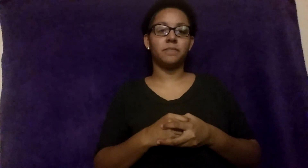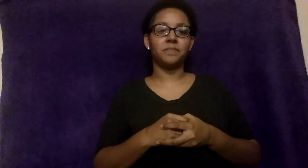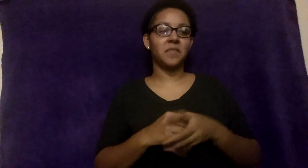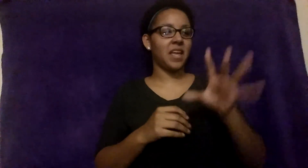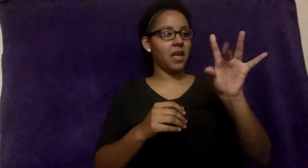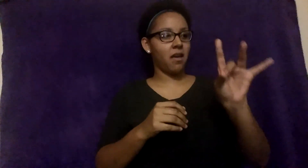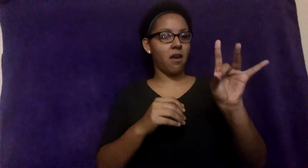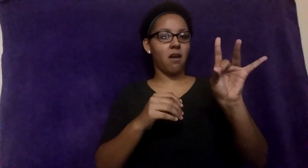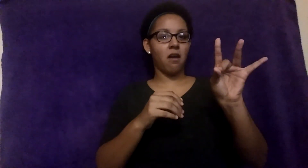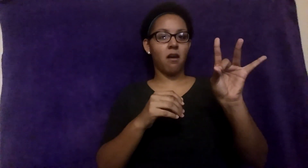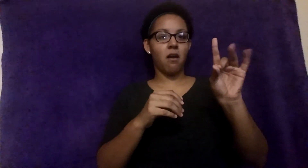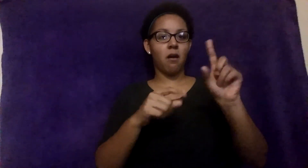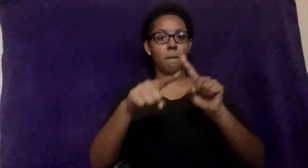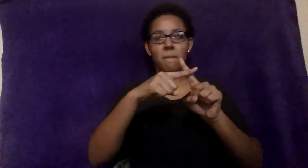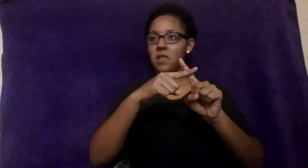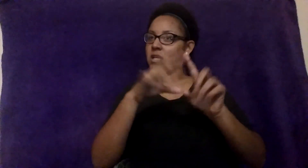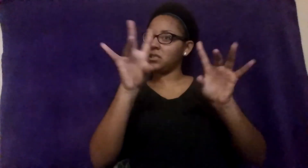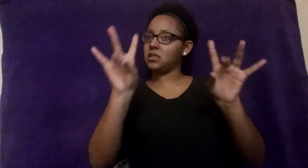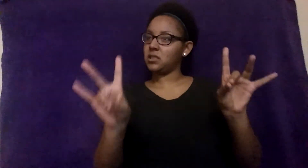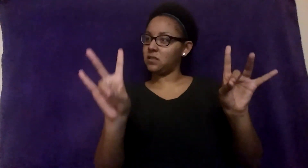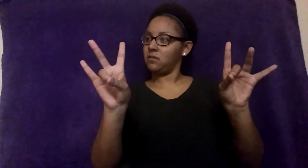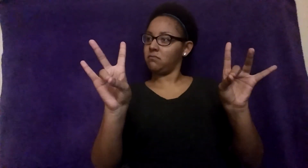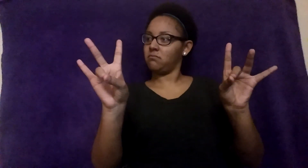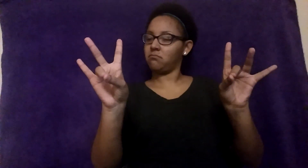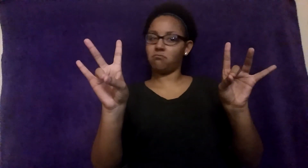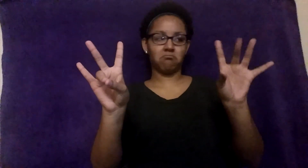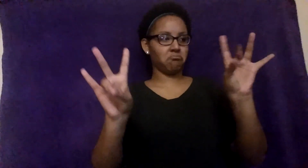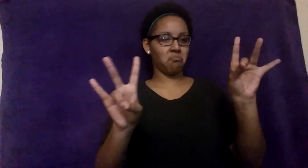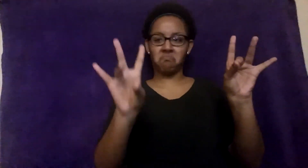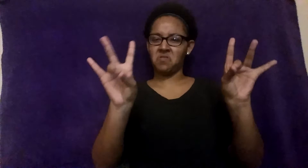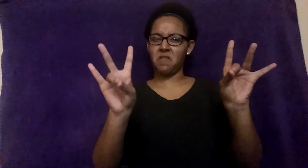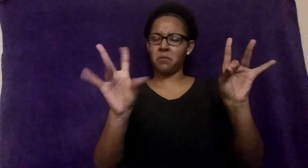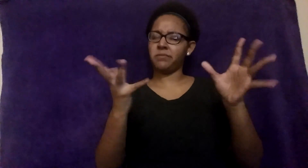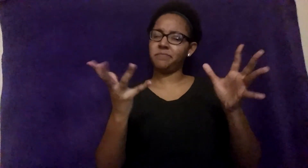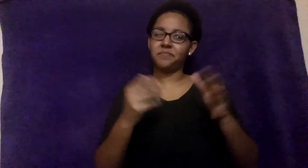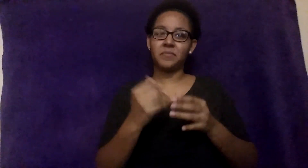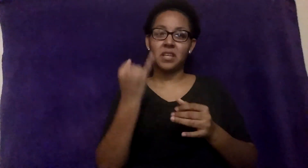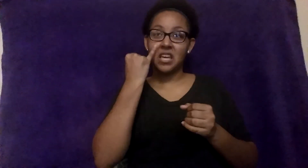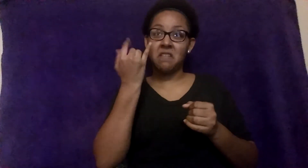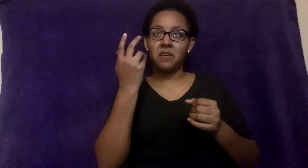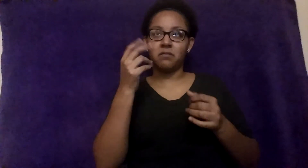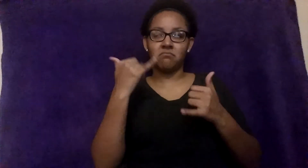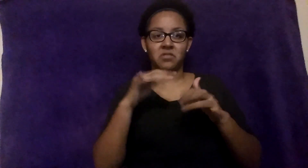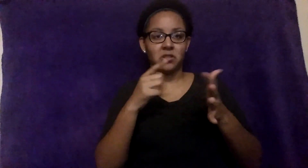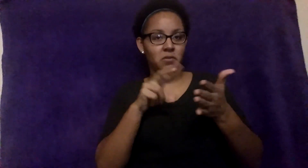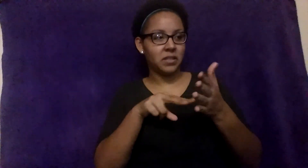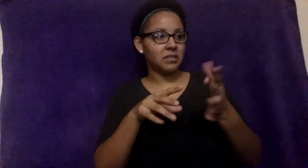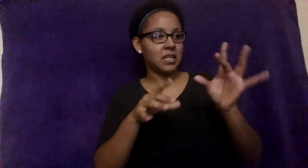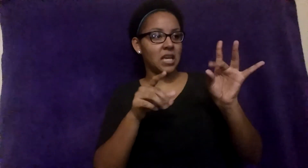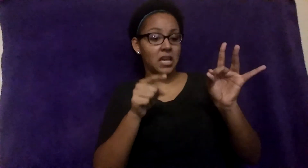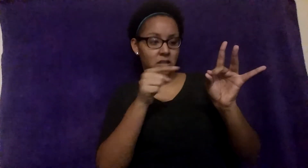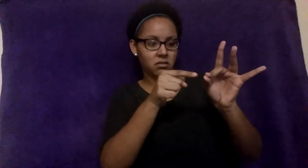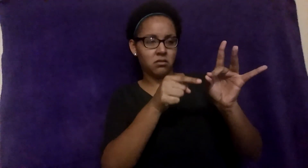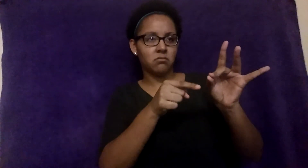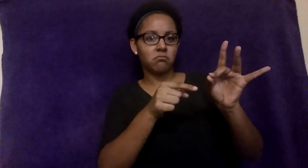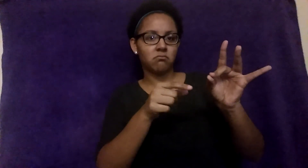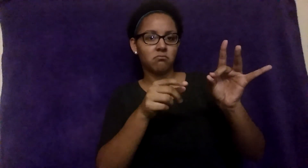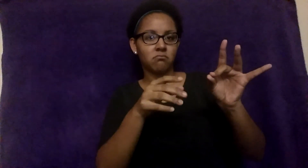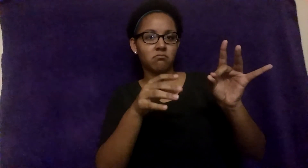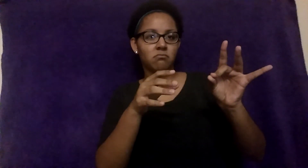8 plus 7? Well, if you can still read this, 8 is right here, right? We're going to add 7